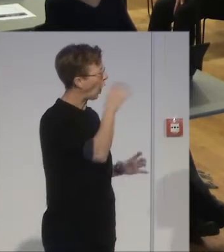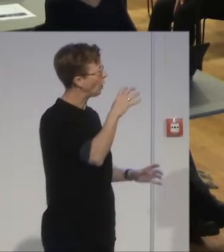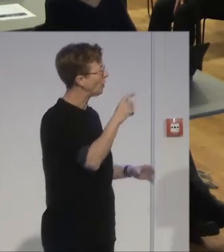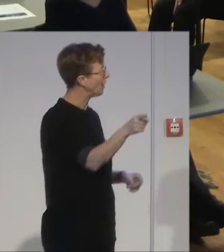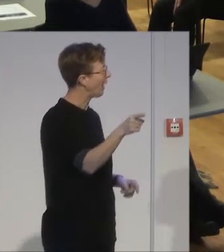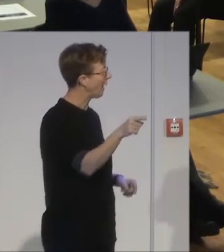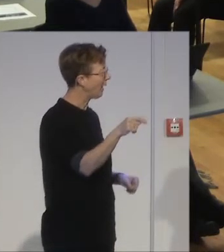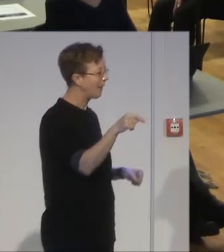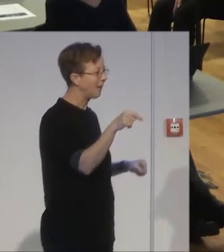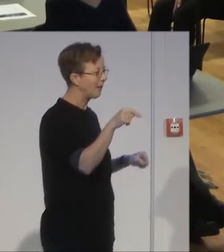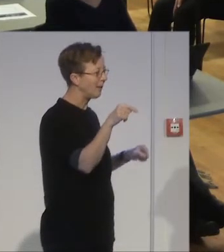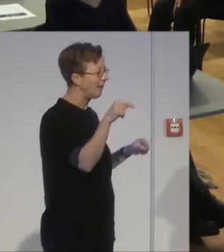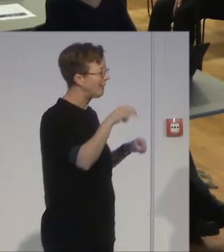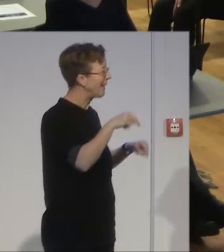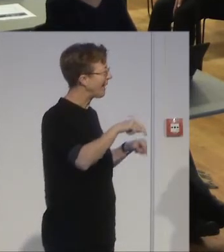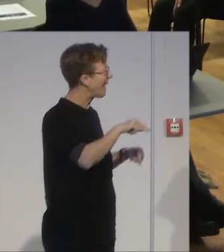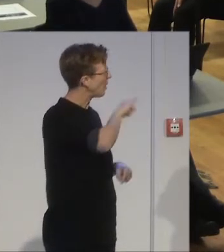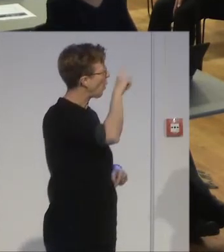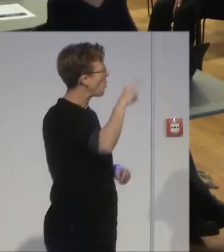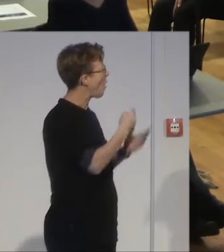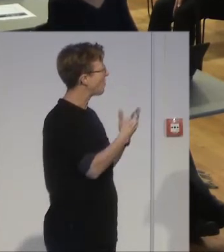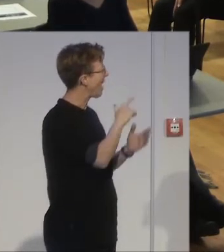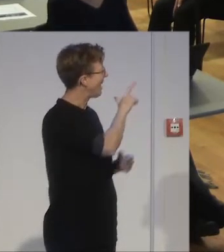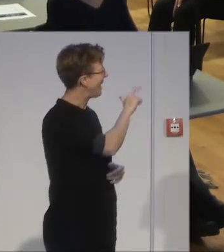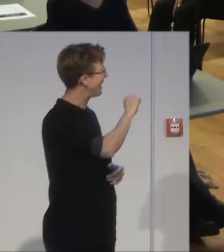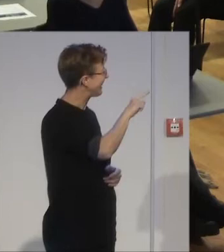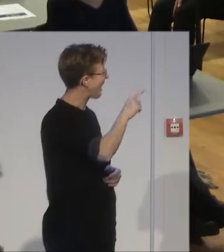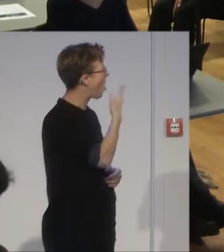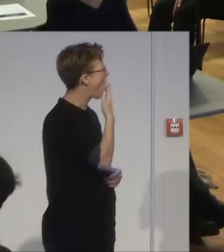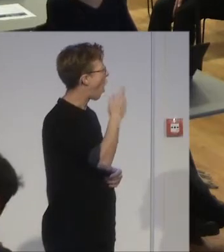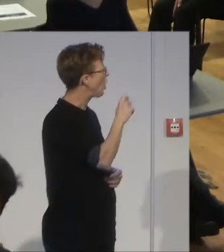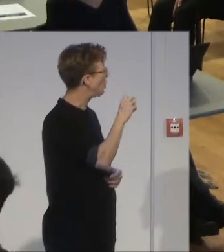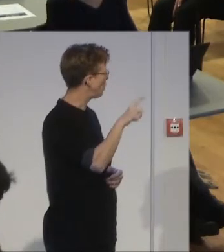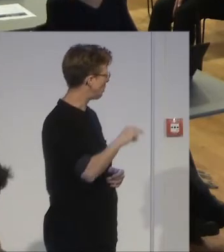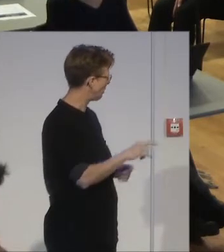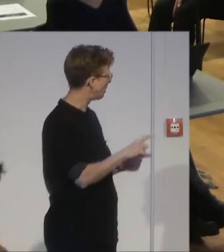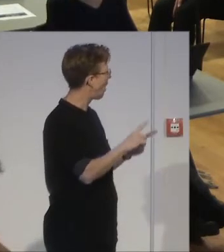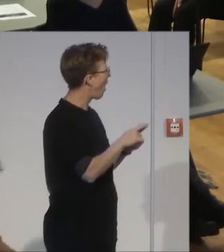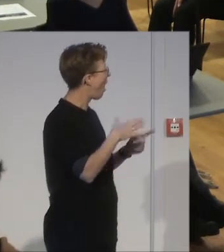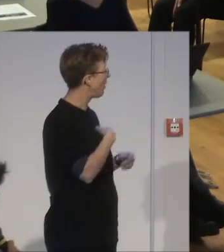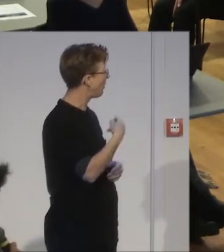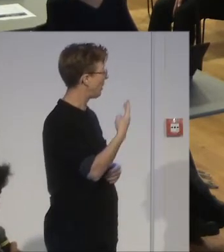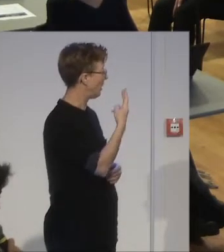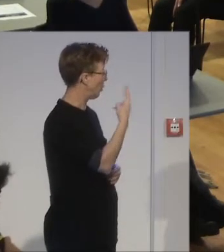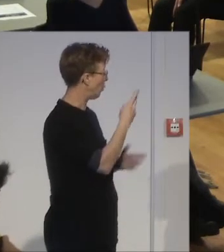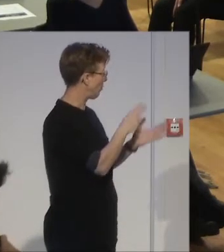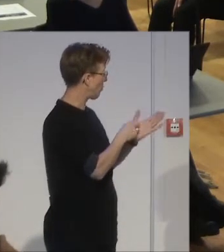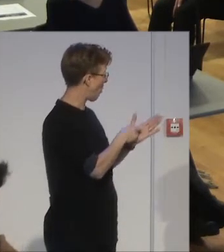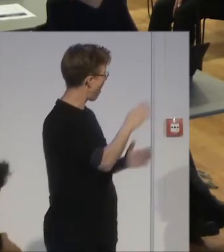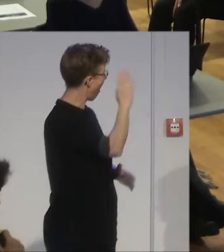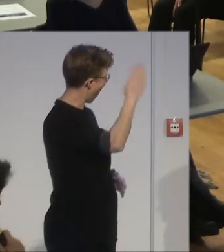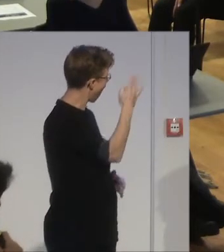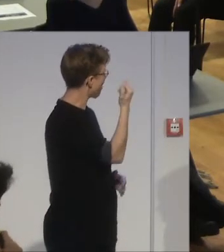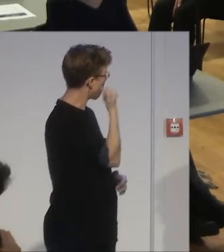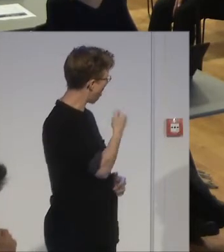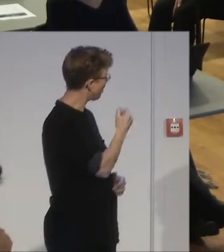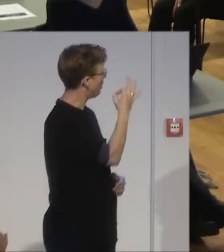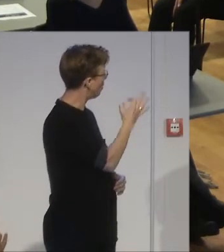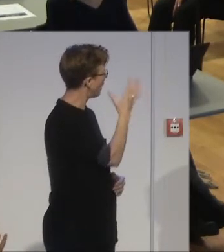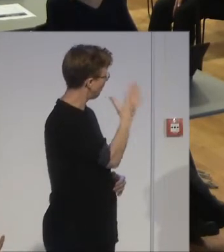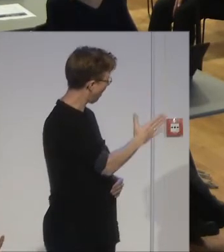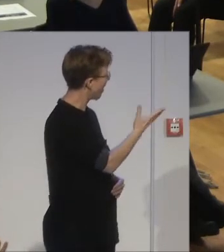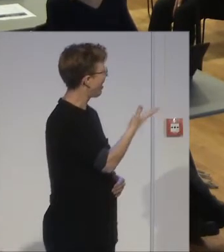Okay. This is a question from Liz Hodge. She have two questions, actually. Hi, Johanne. Thank you. A very